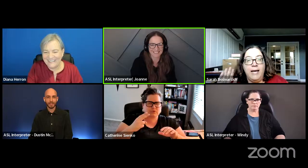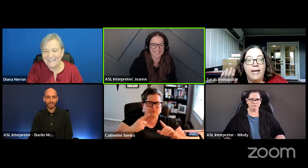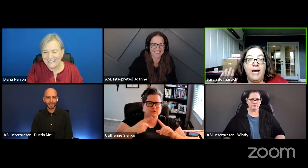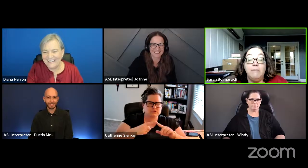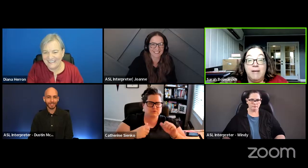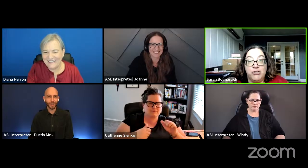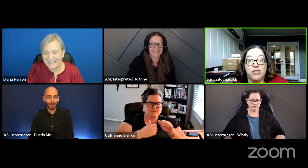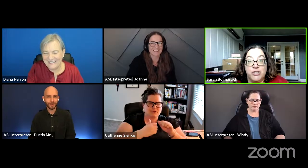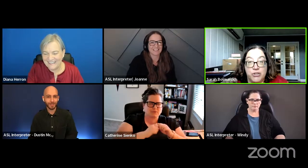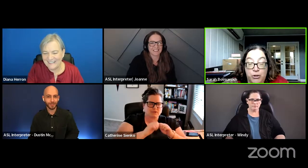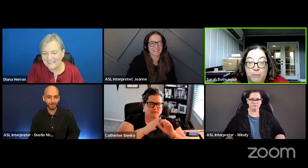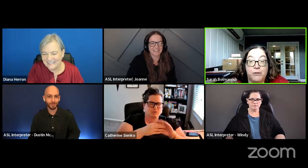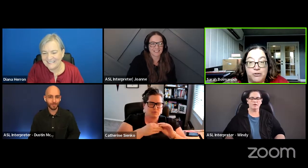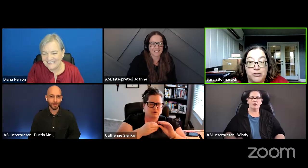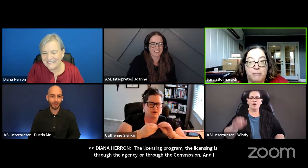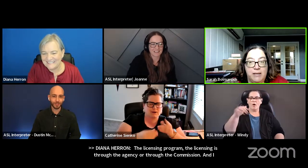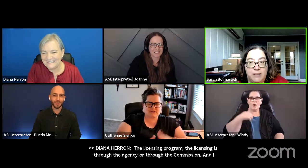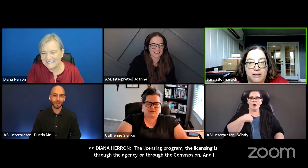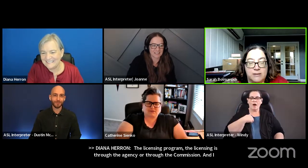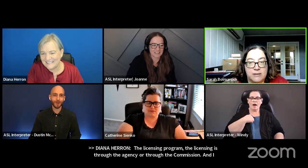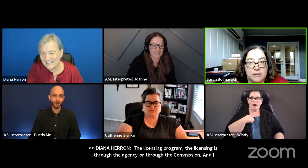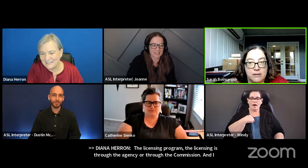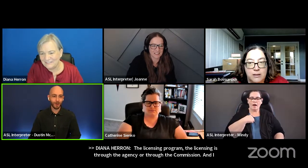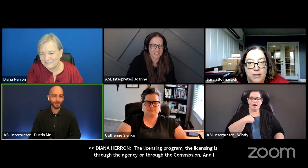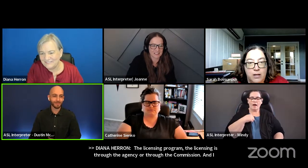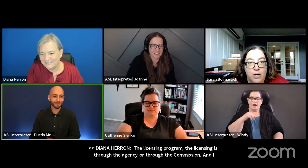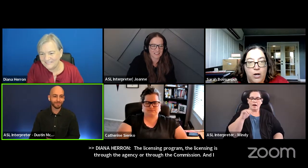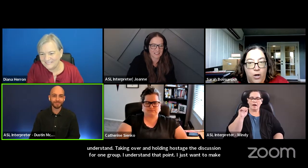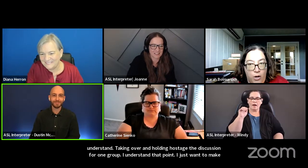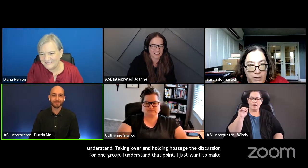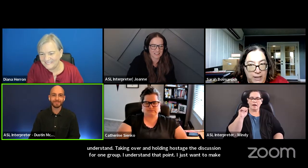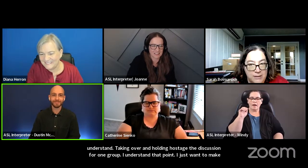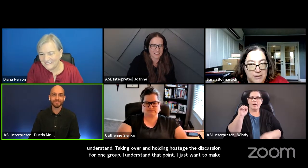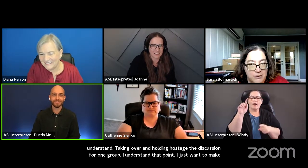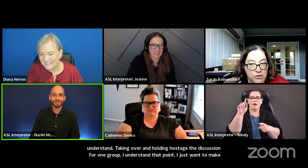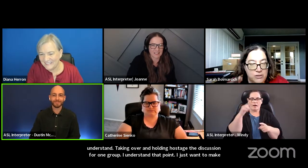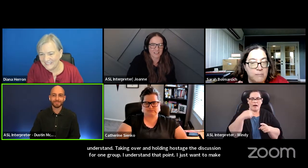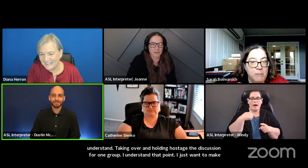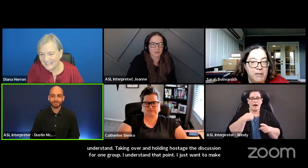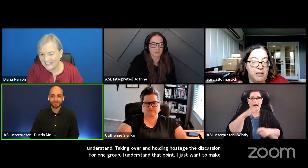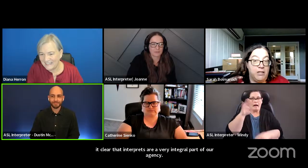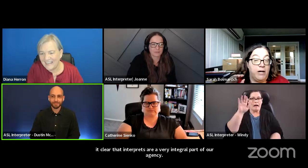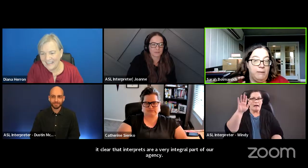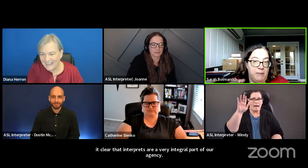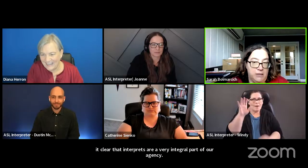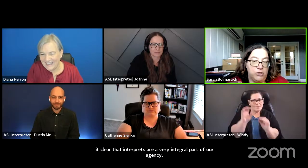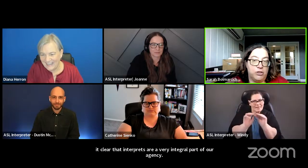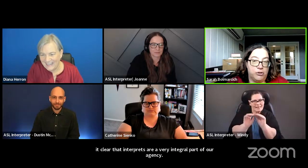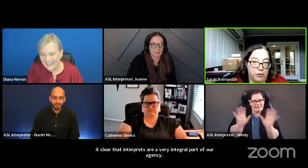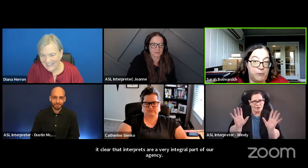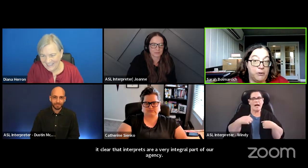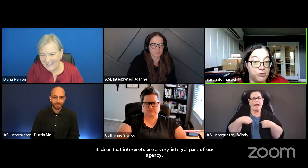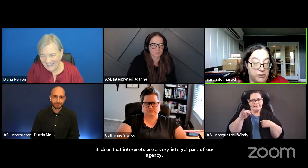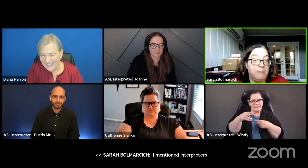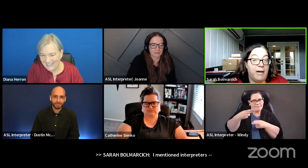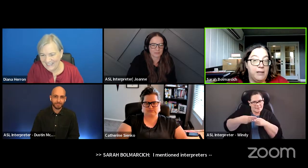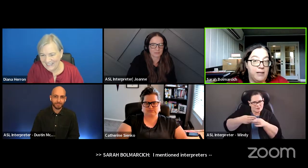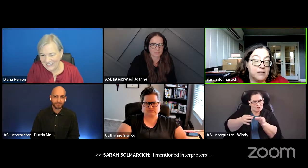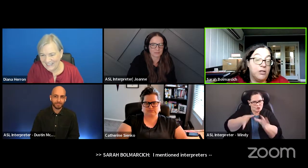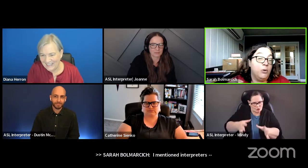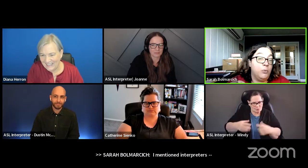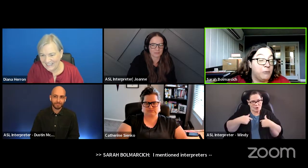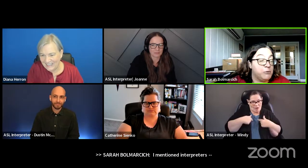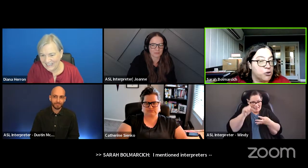agency. I Yes, and I'll mentioned let Commissioner Bolmarsich list. make a follow-up comment. Okay, so just let me be clear. I mentioned interpreters in